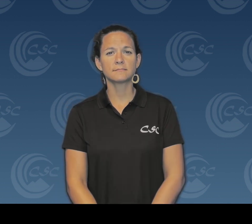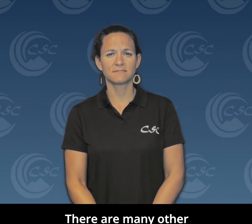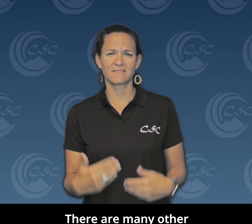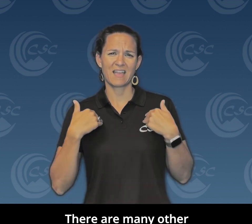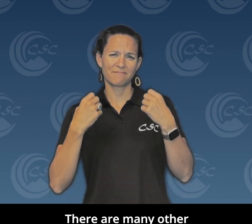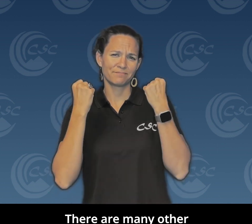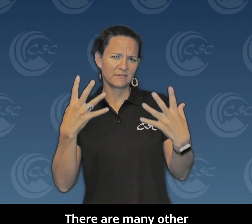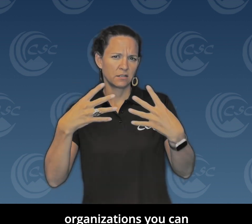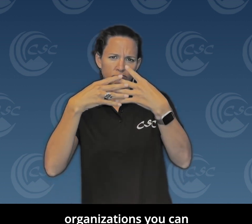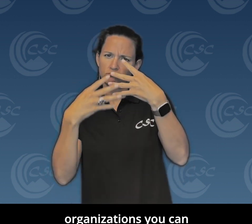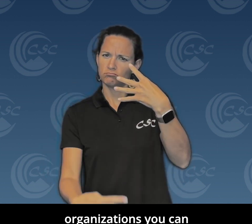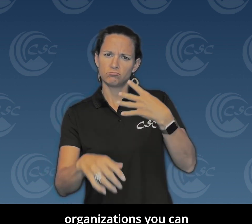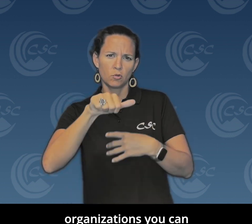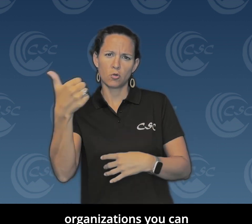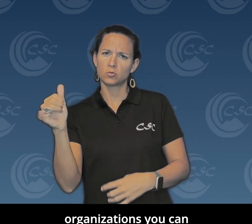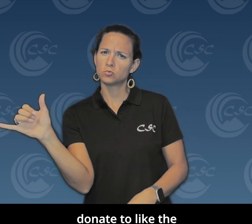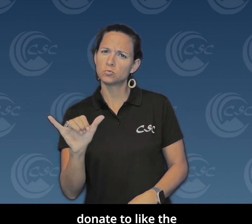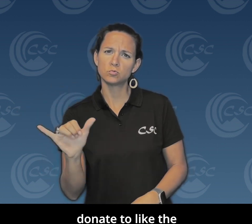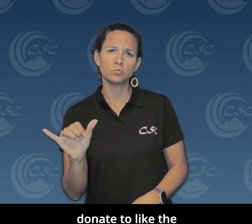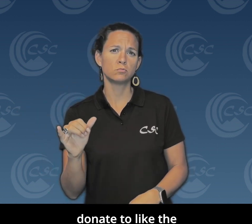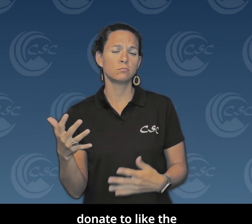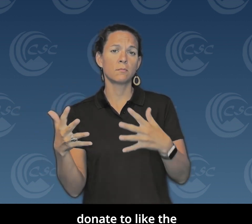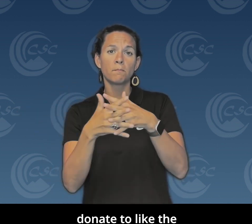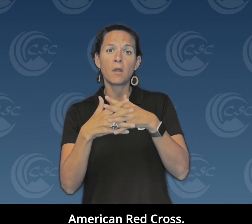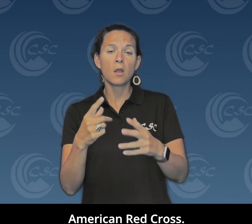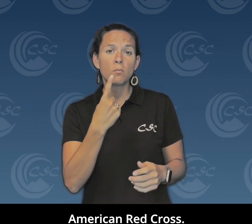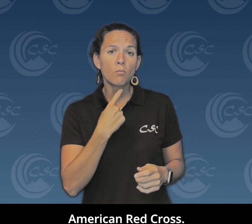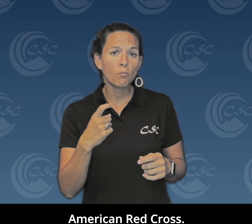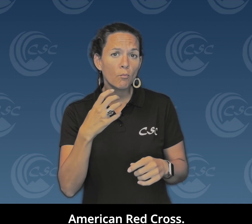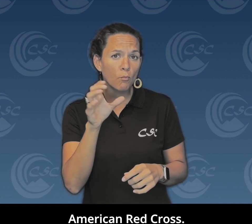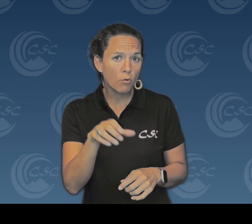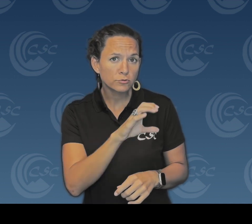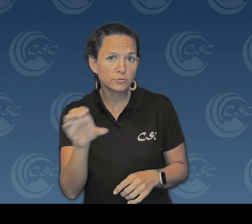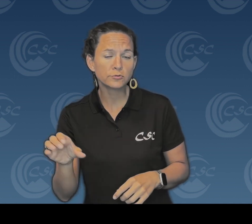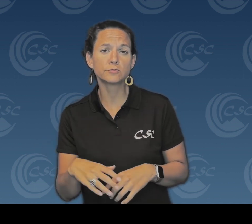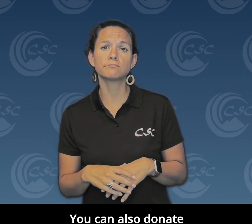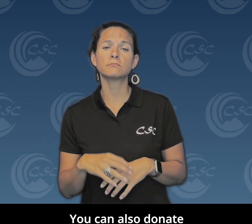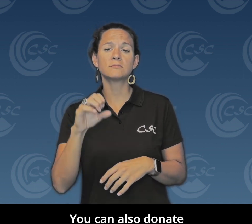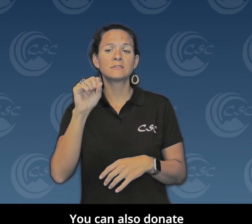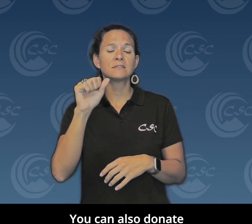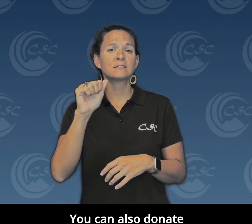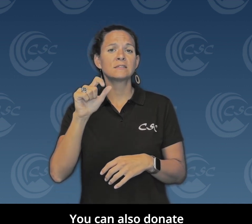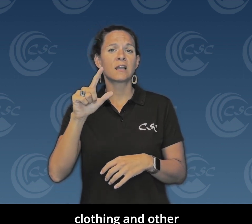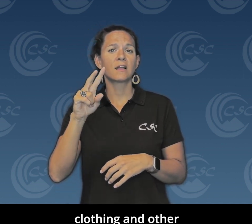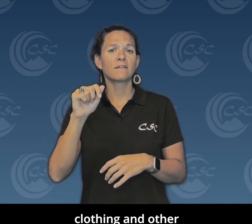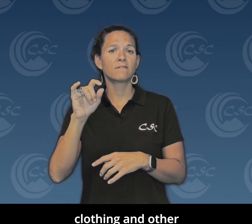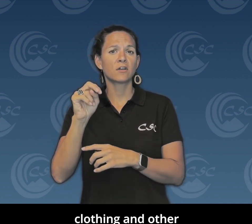There are many other organizations you can donate, like the American Red Cross. You can also donate clothing and